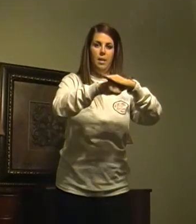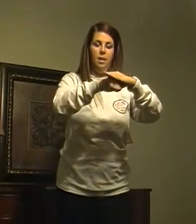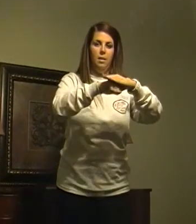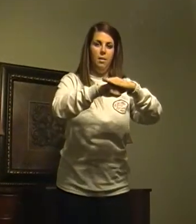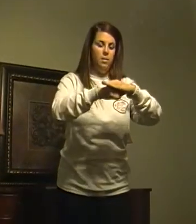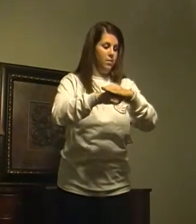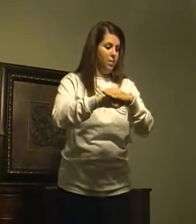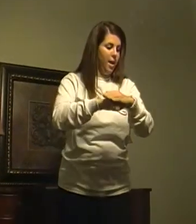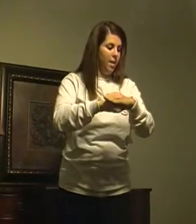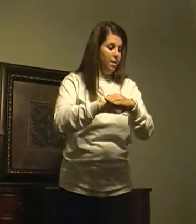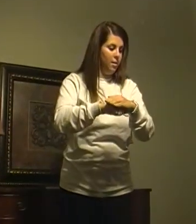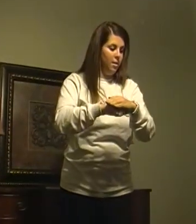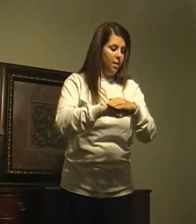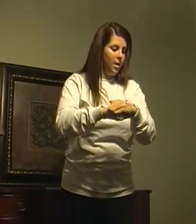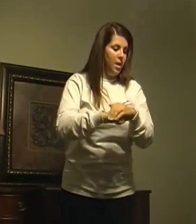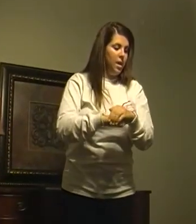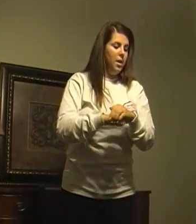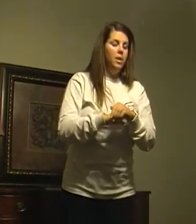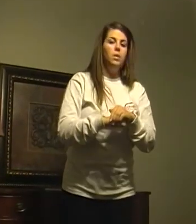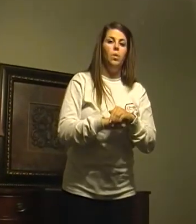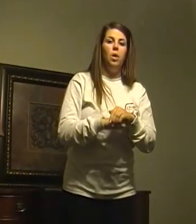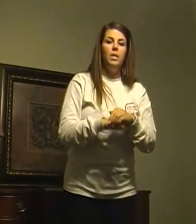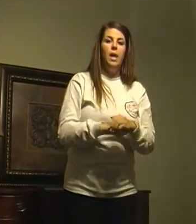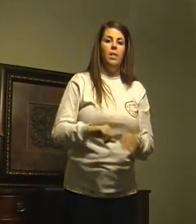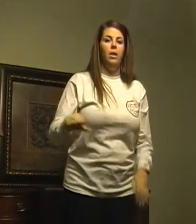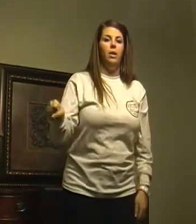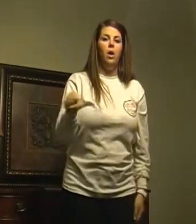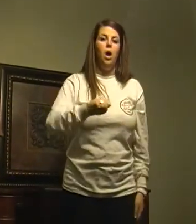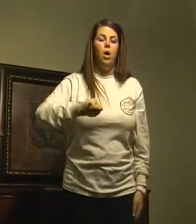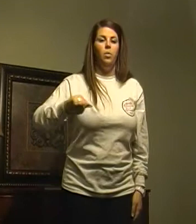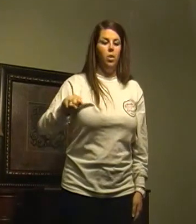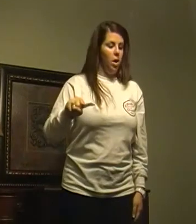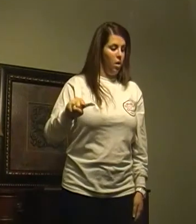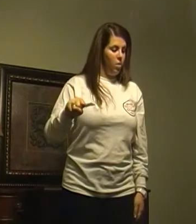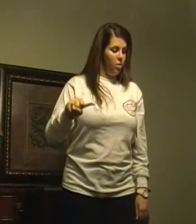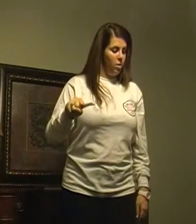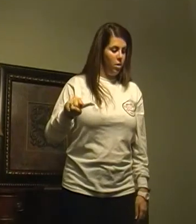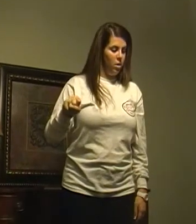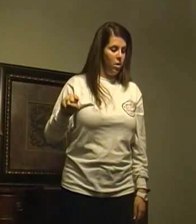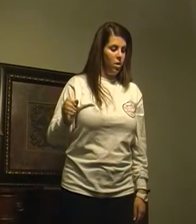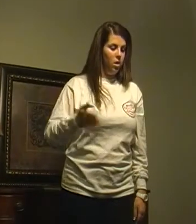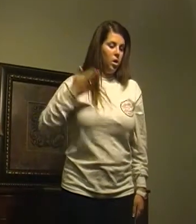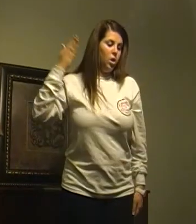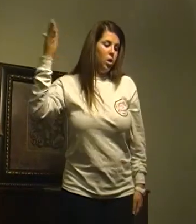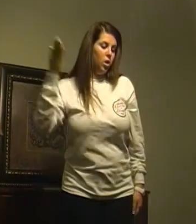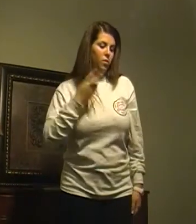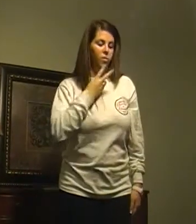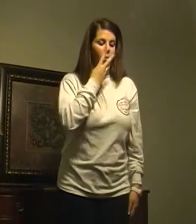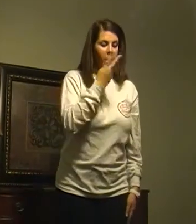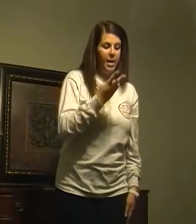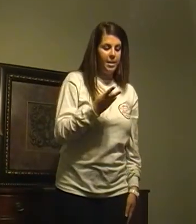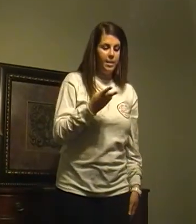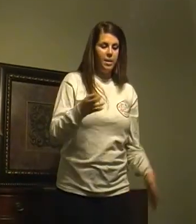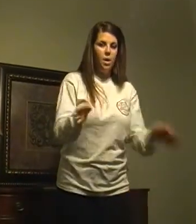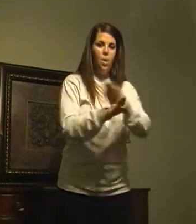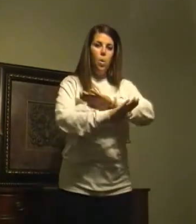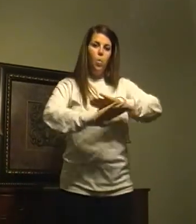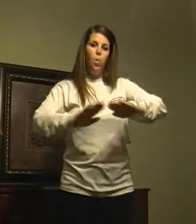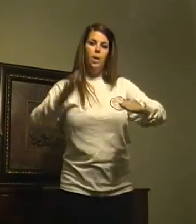hidden. Okay? So all together, oh no, your voice